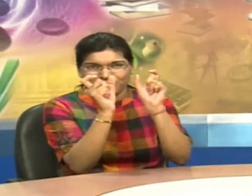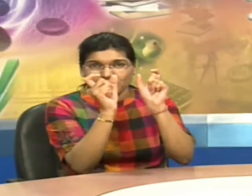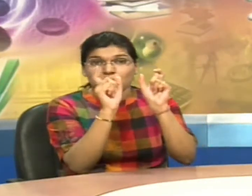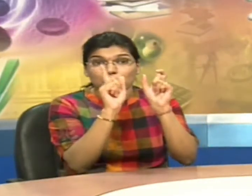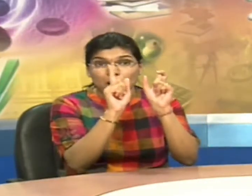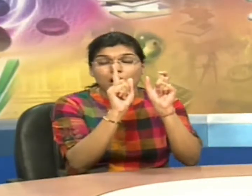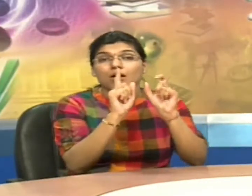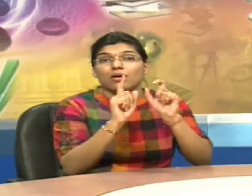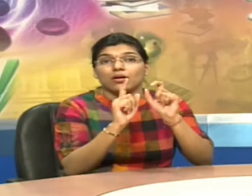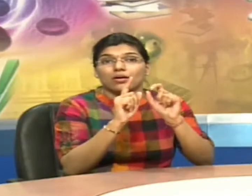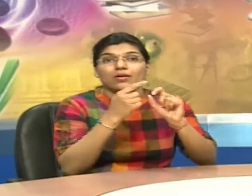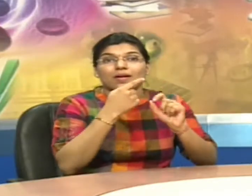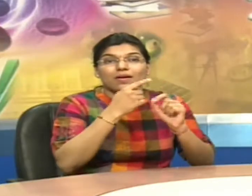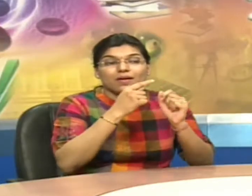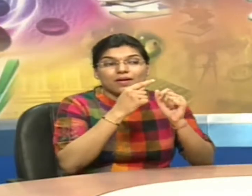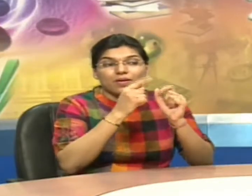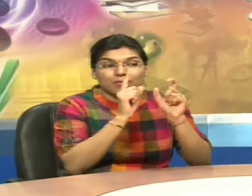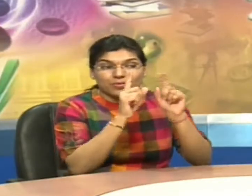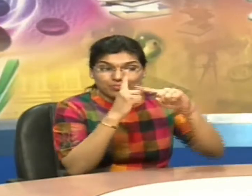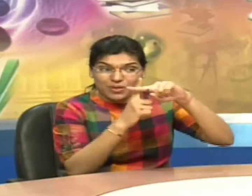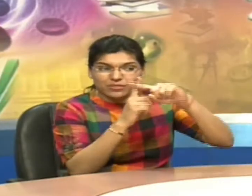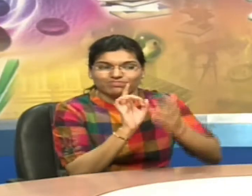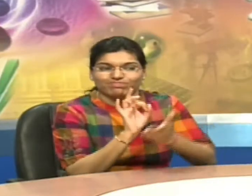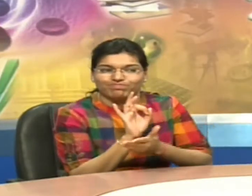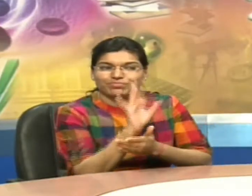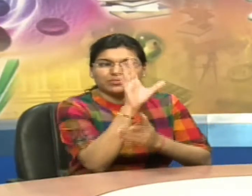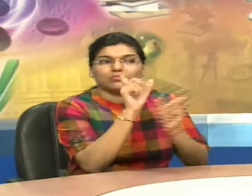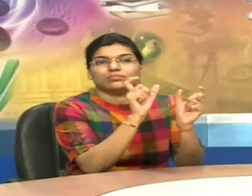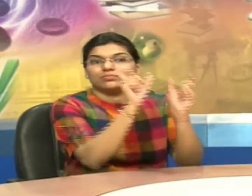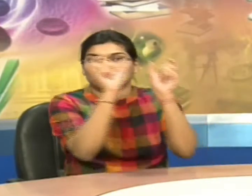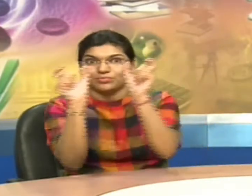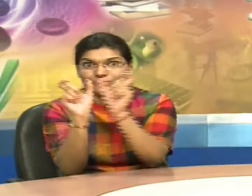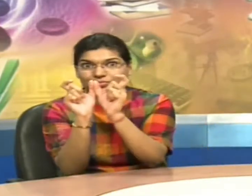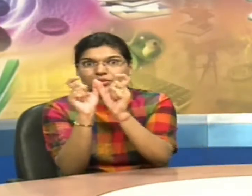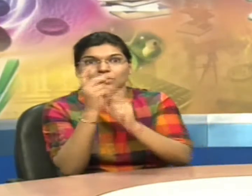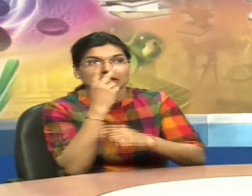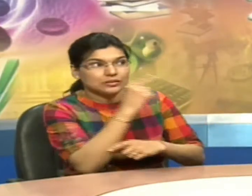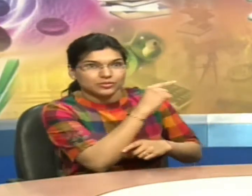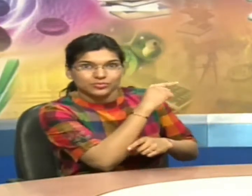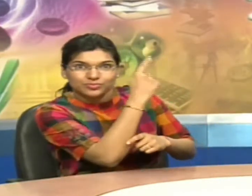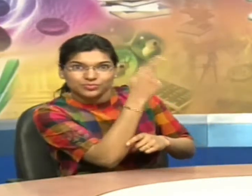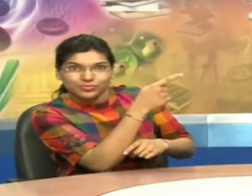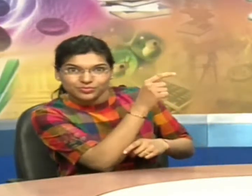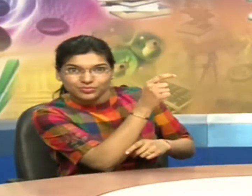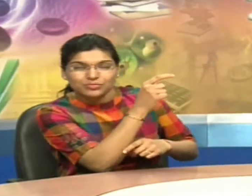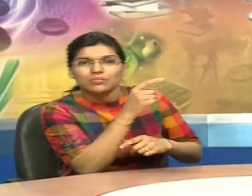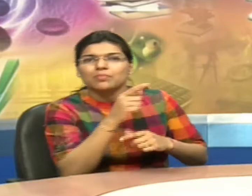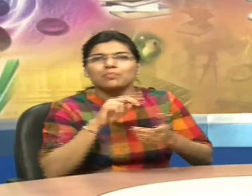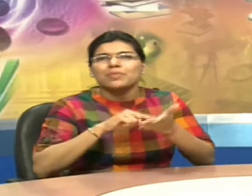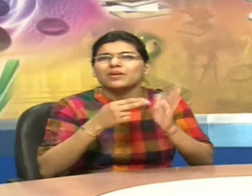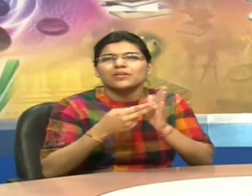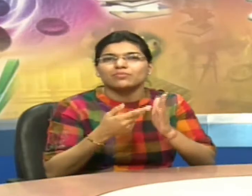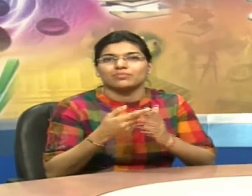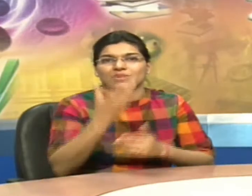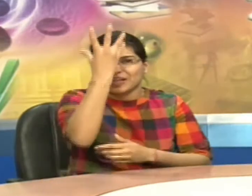Similarly, the second word is the food we eat in night, that is dinner, plus